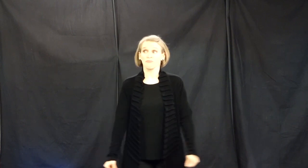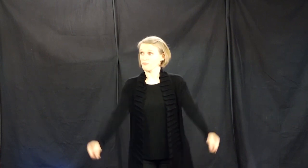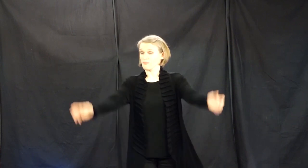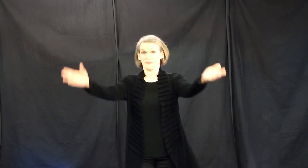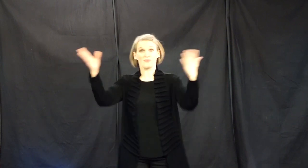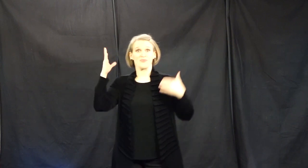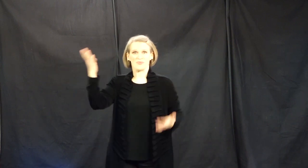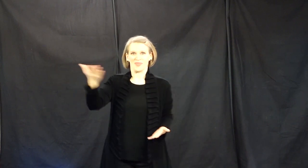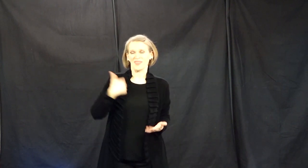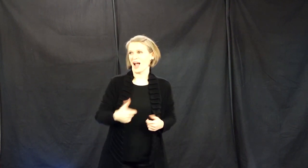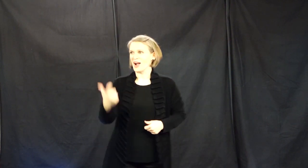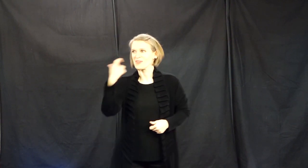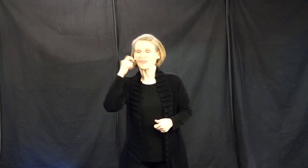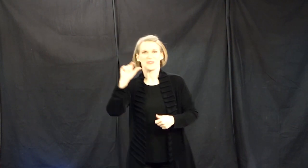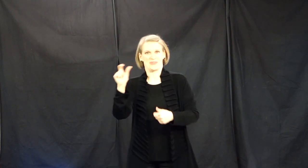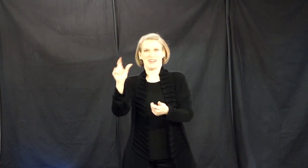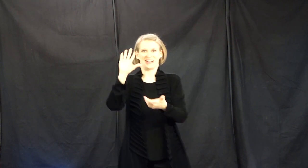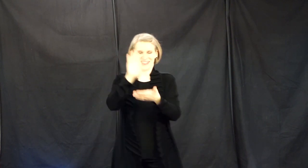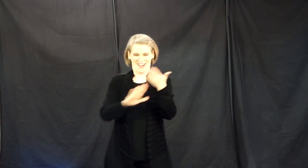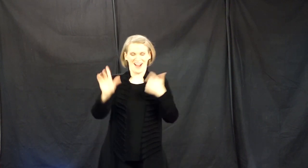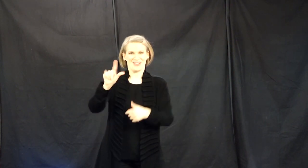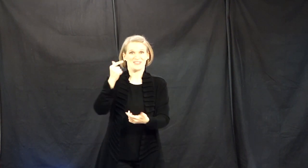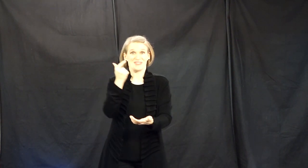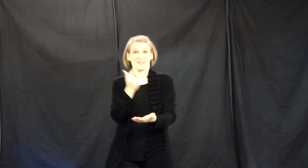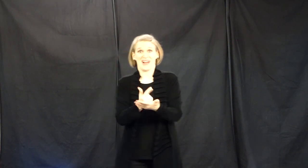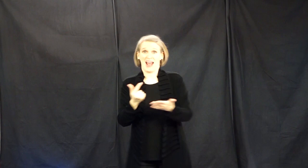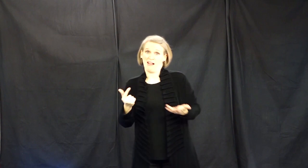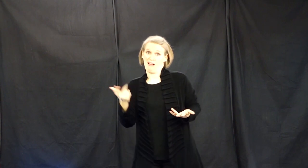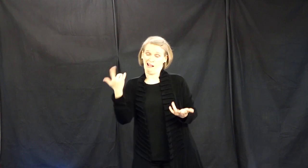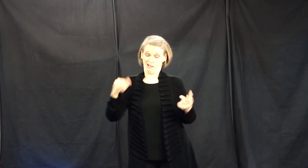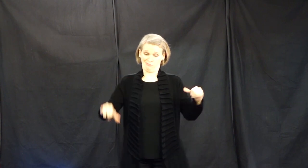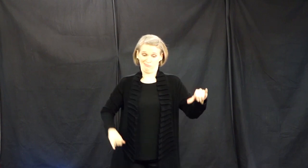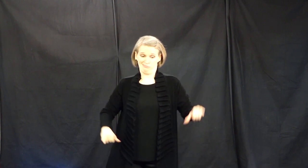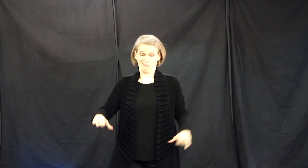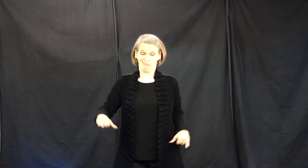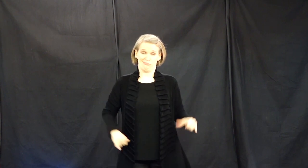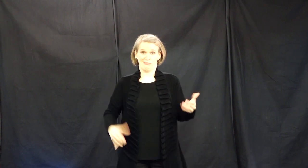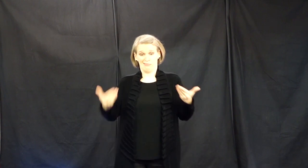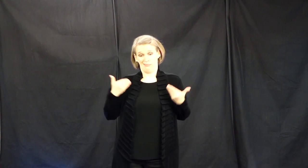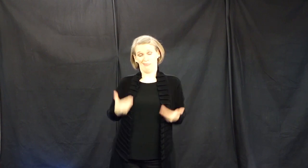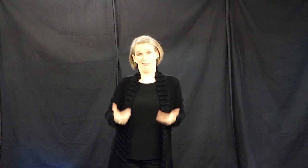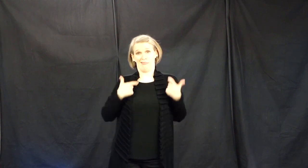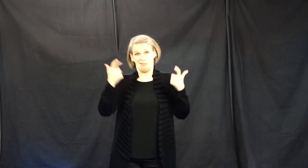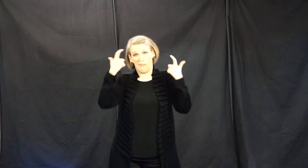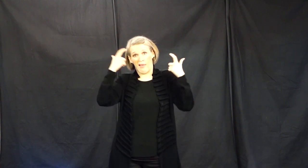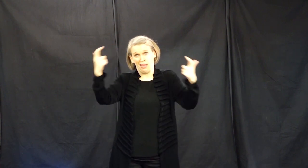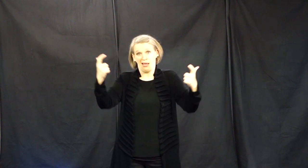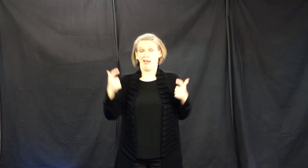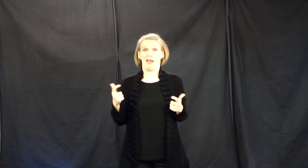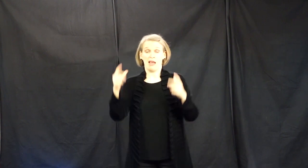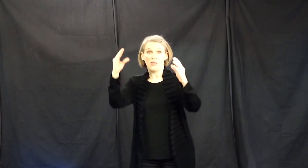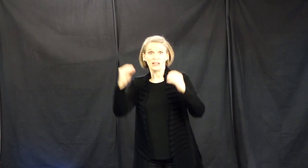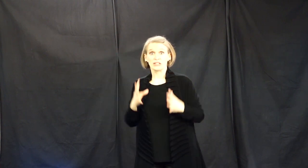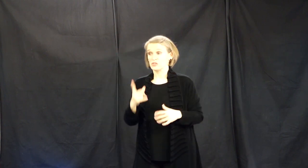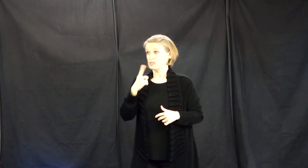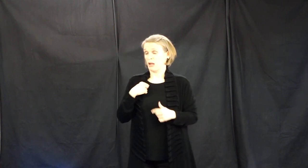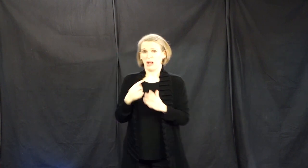Meet the latest graduate of King's College. I probably shouldn't brag, but that got amazing astonished. The scholars say I got the same virtuosity and brains